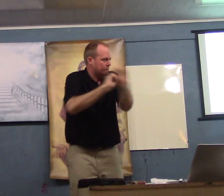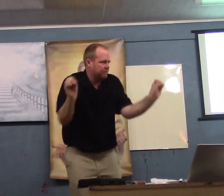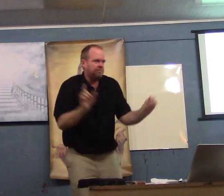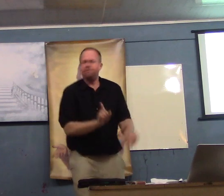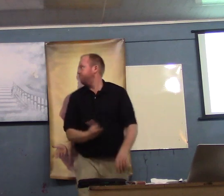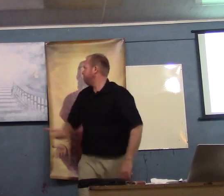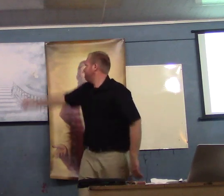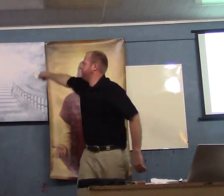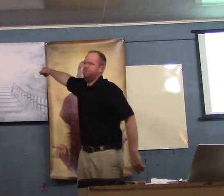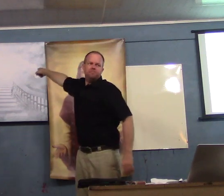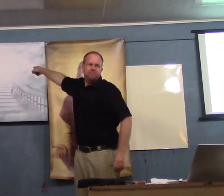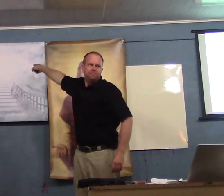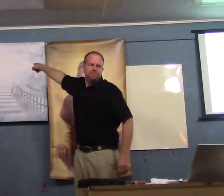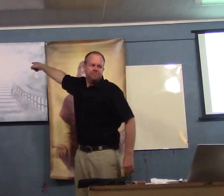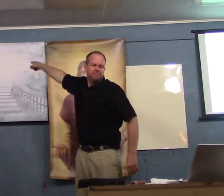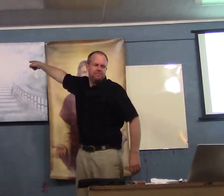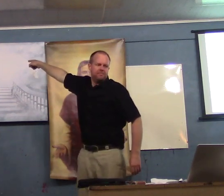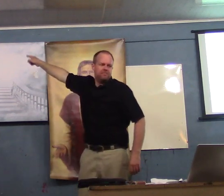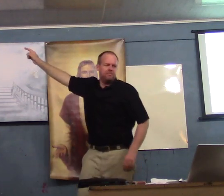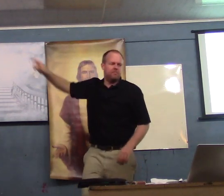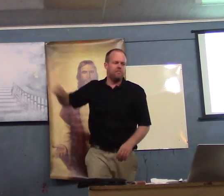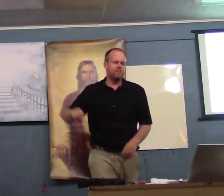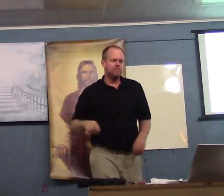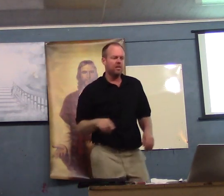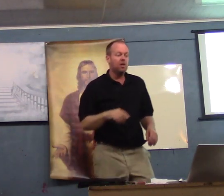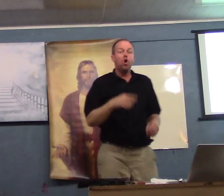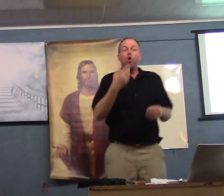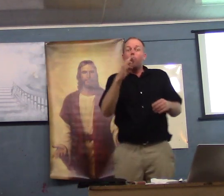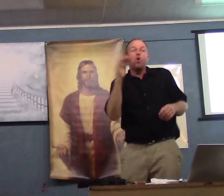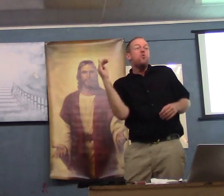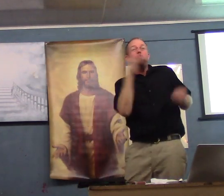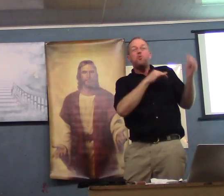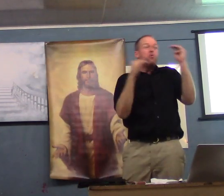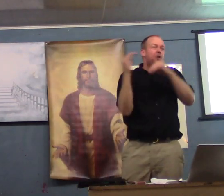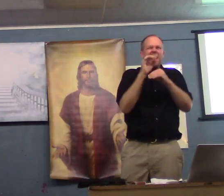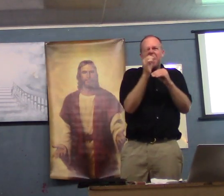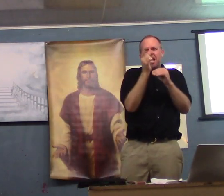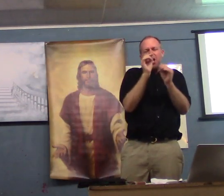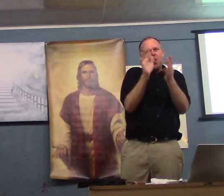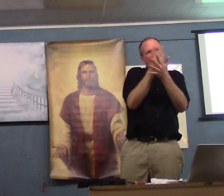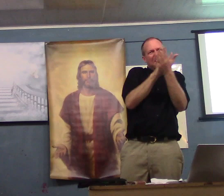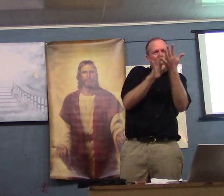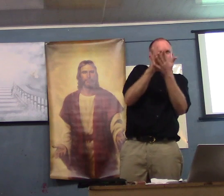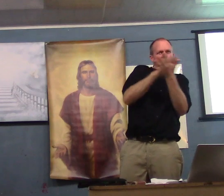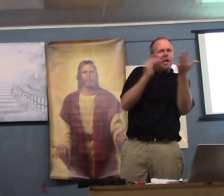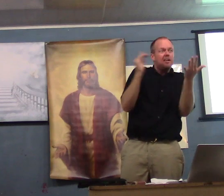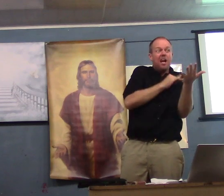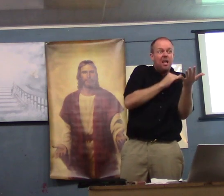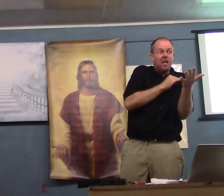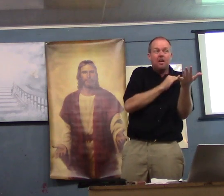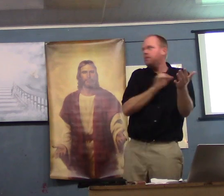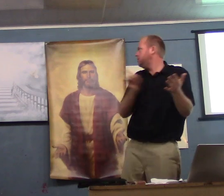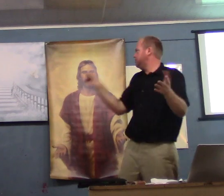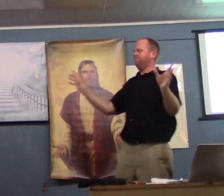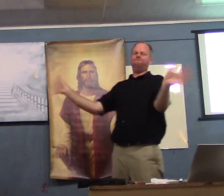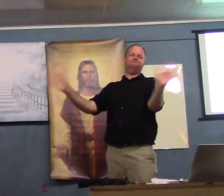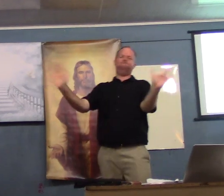but it says no one who is sinful-minded or tells lies can go